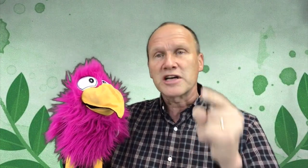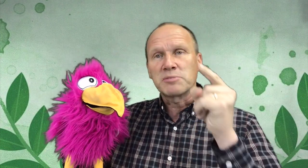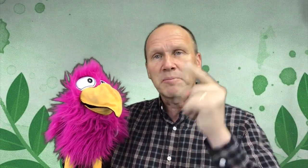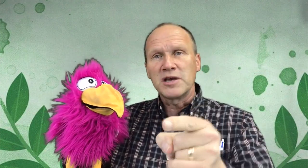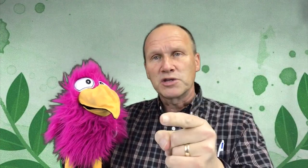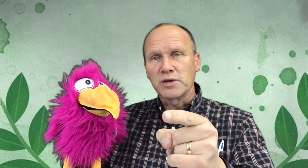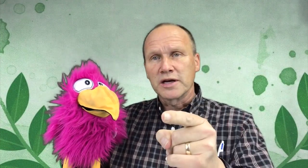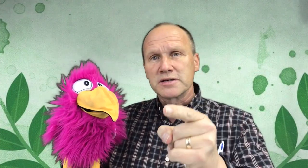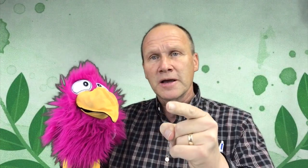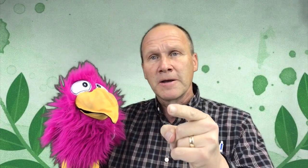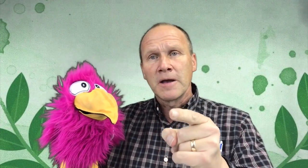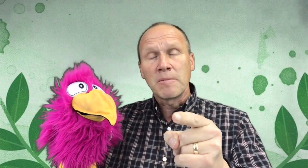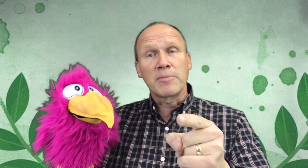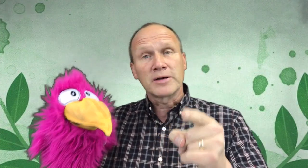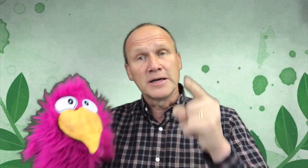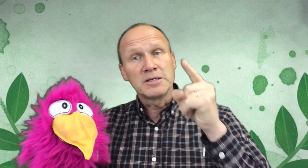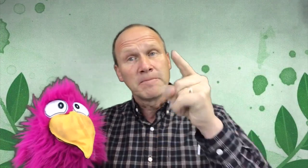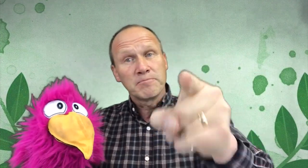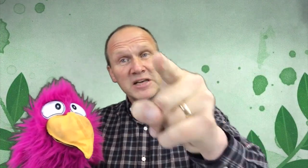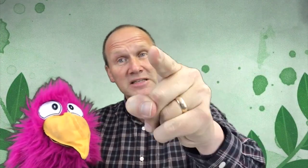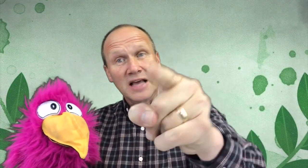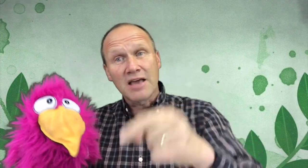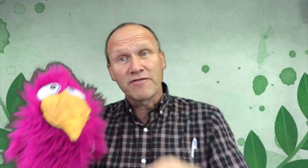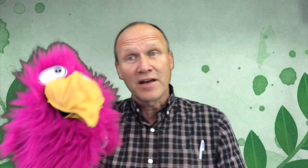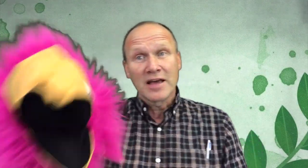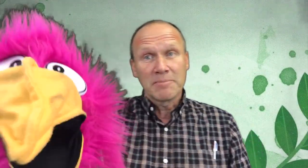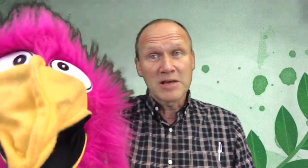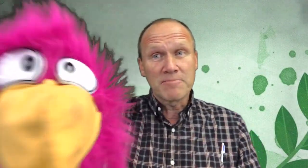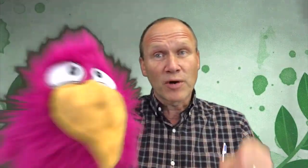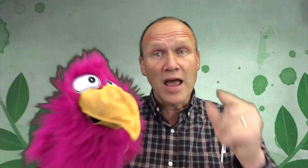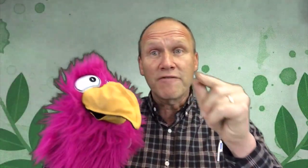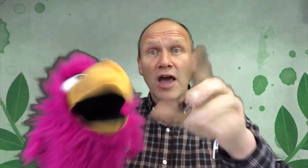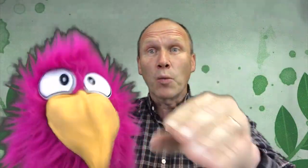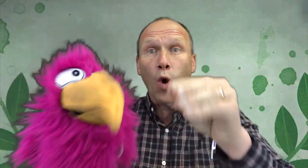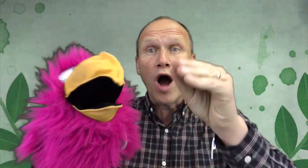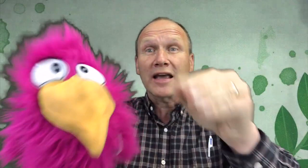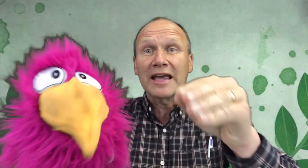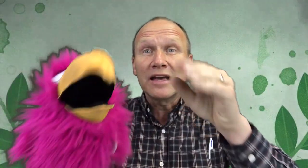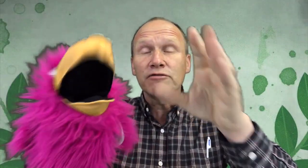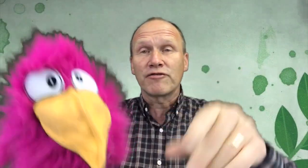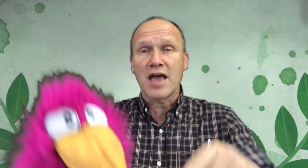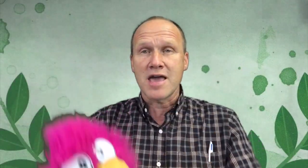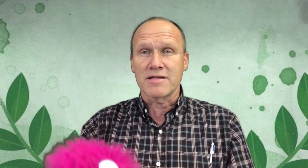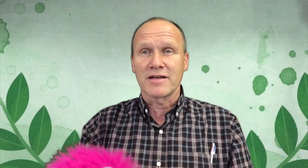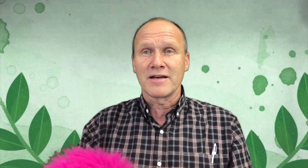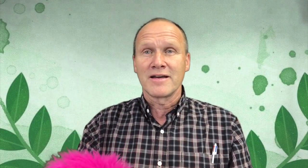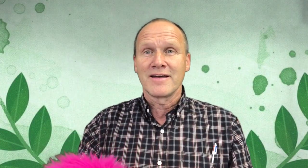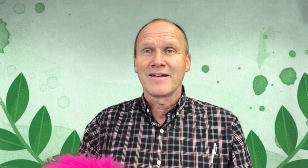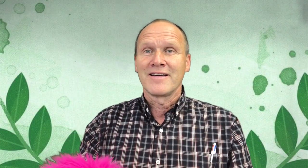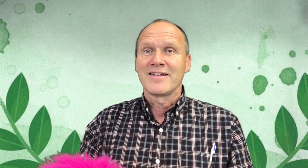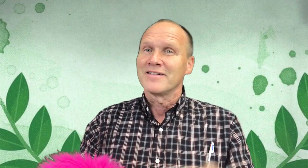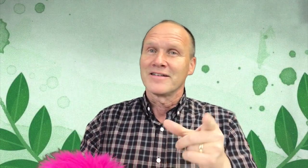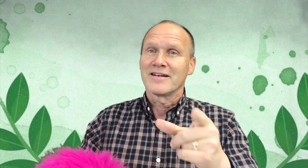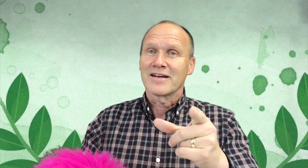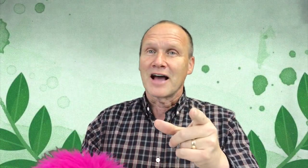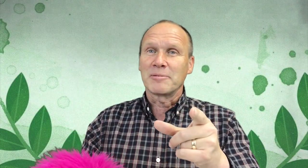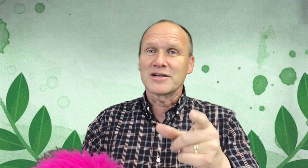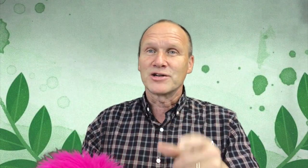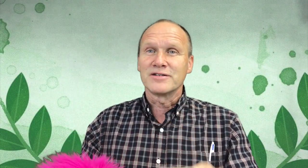make peace with us. Remember, kids, be safe, be brave, and walk in faith. God bless you.